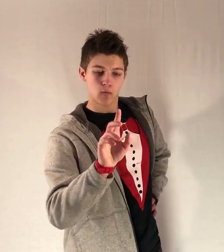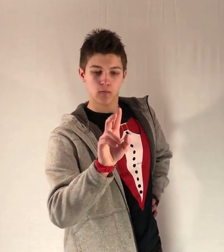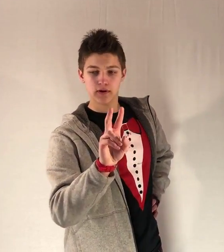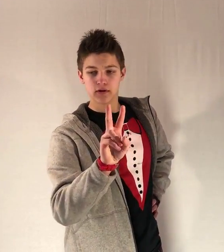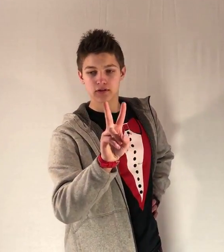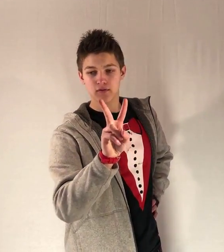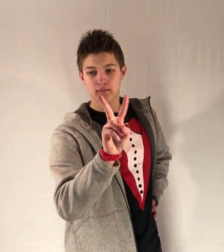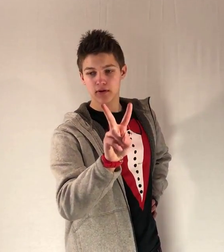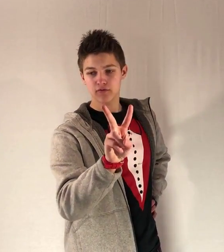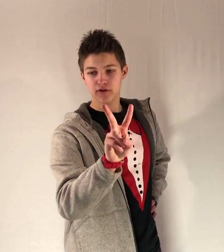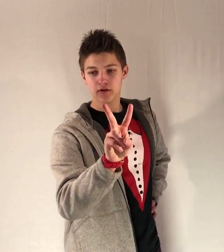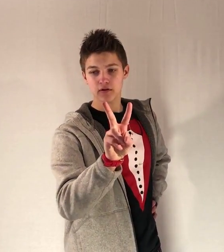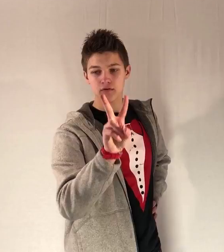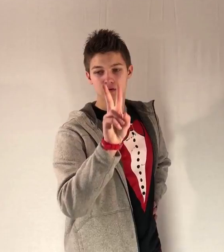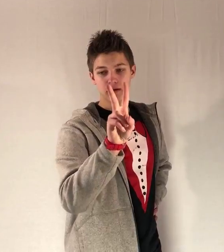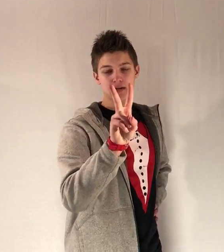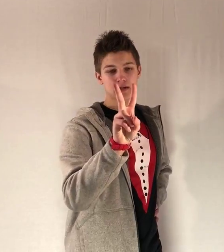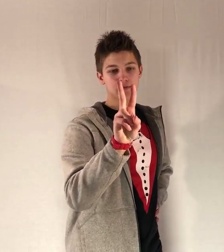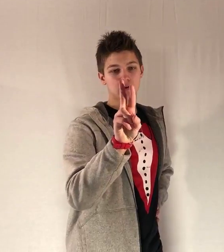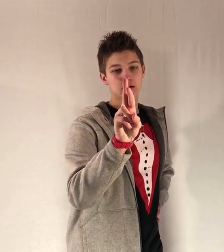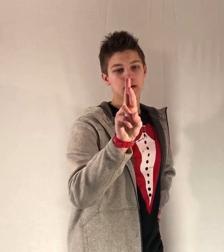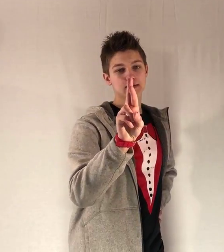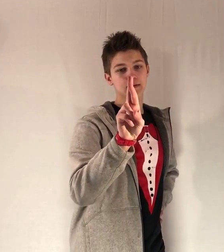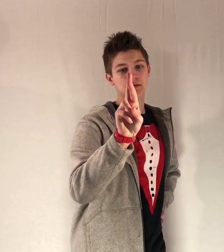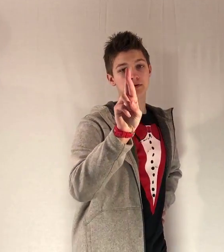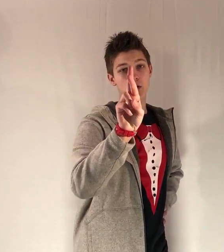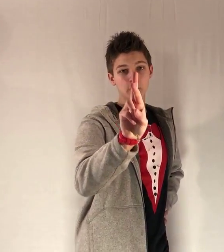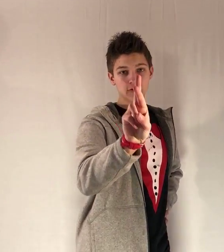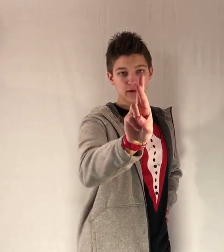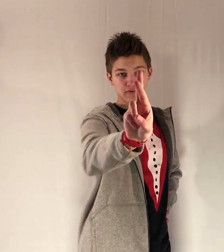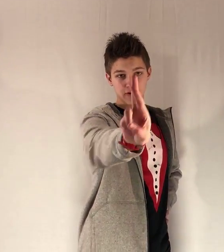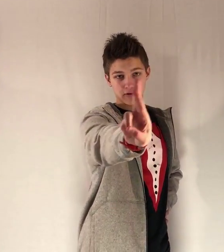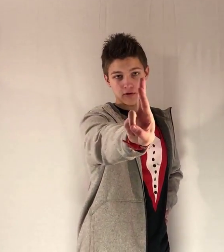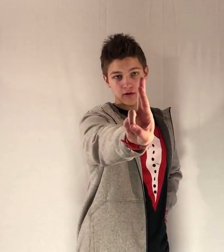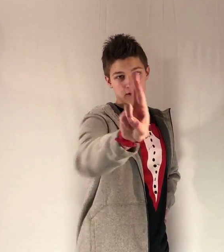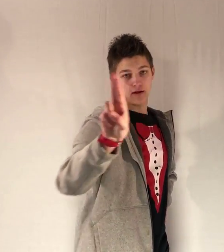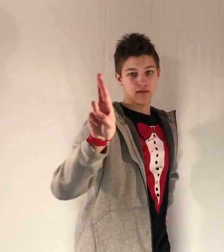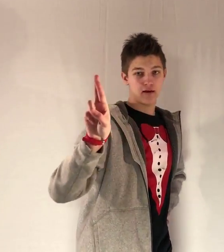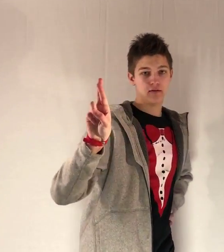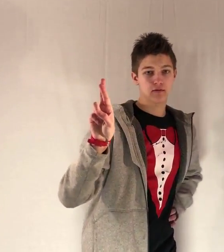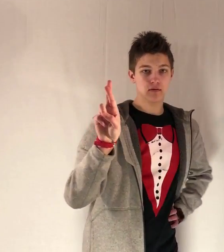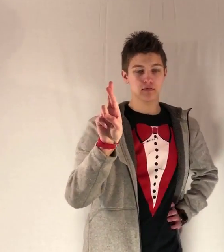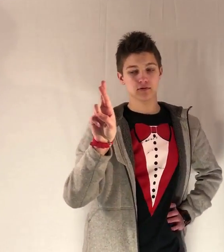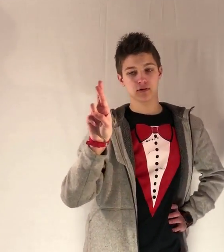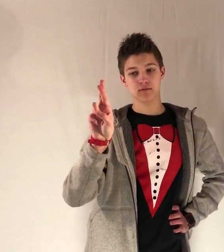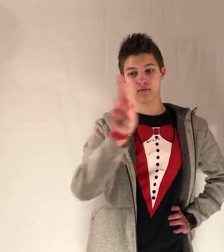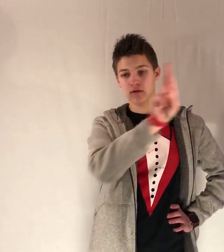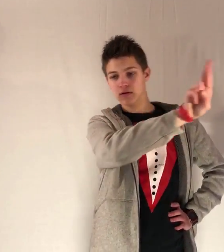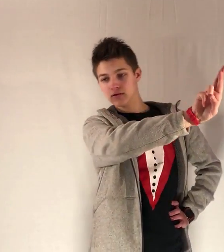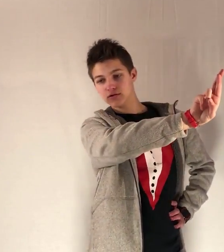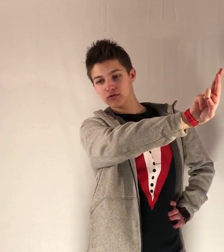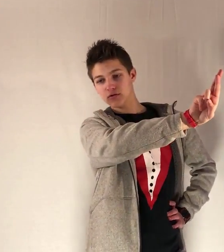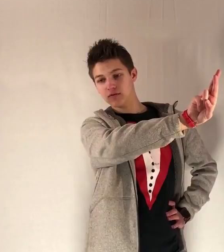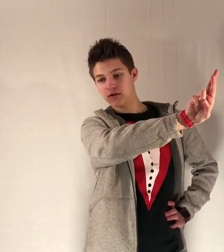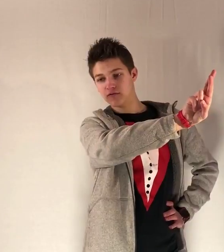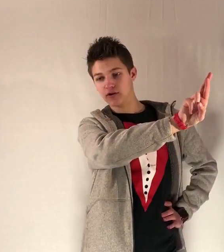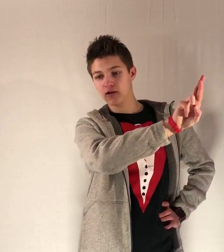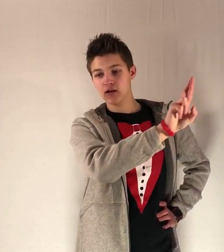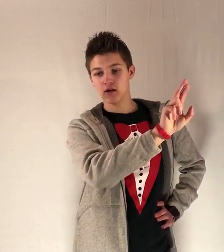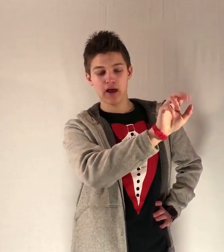weird because you've got middle finger, you've got index finger. Index finger goes over the middle finger like that. Try to show it over here for you. Now S